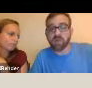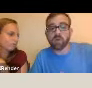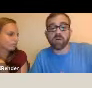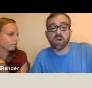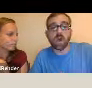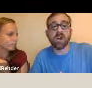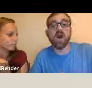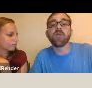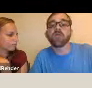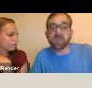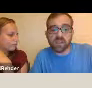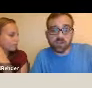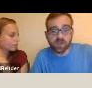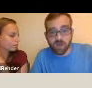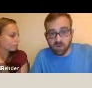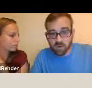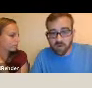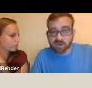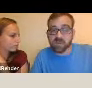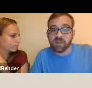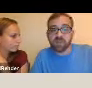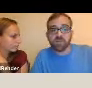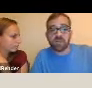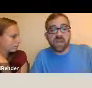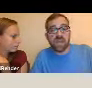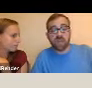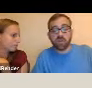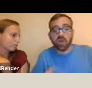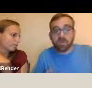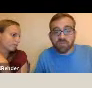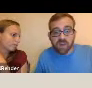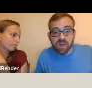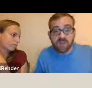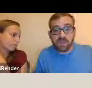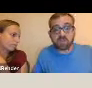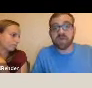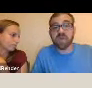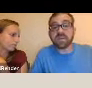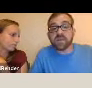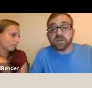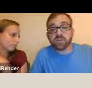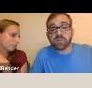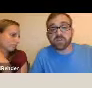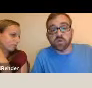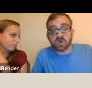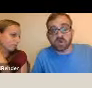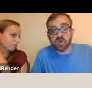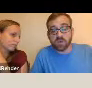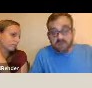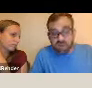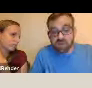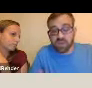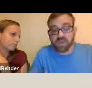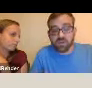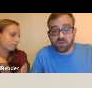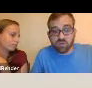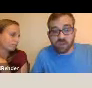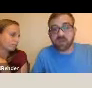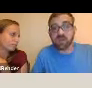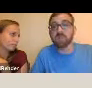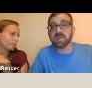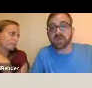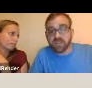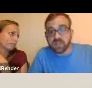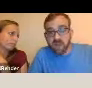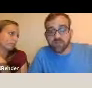friends that work on other teams or with other organizations, and a lot of them spend years doing education,